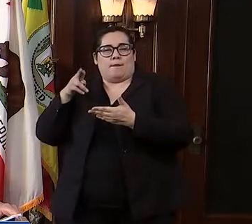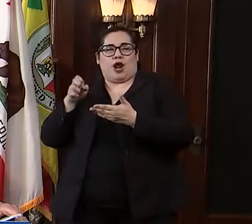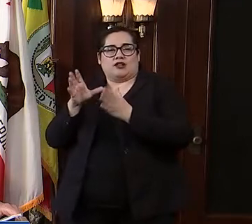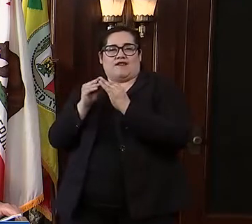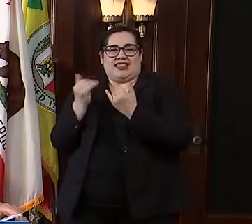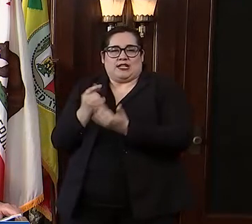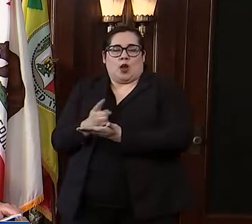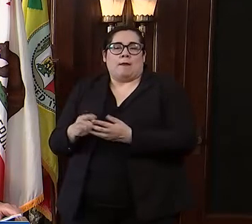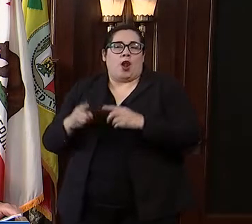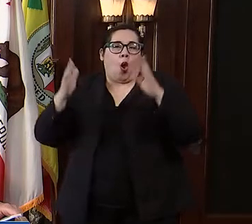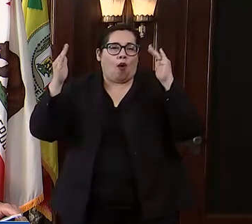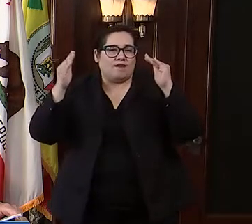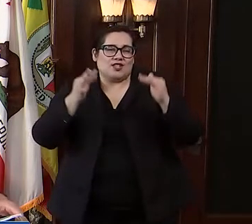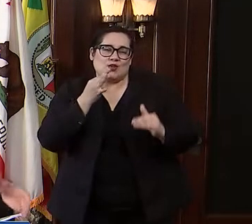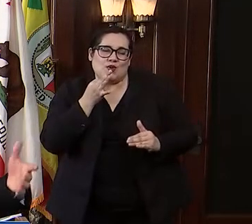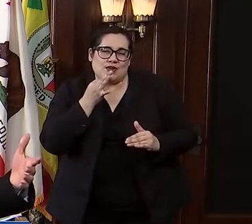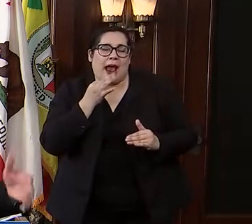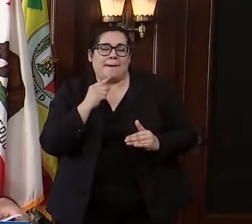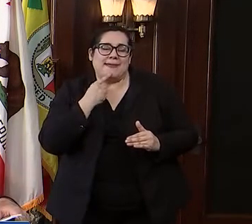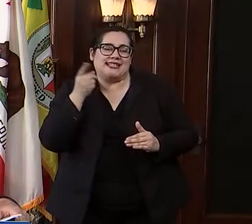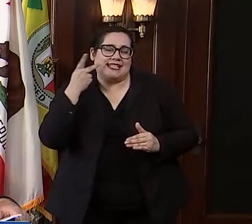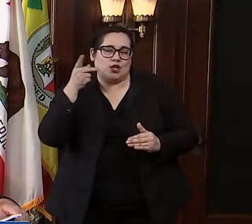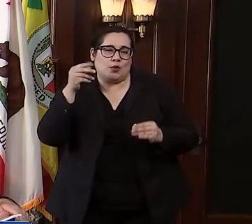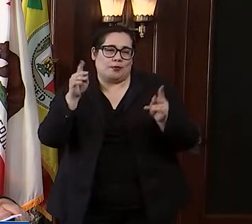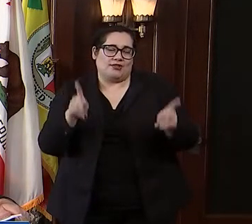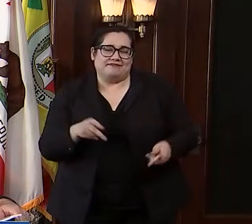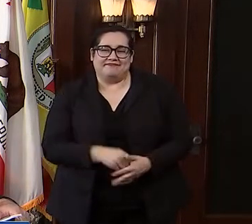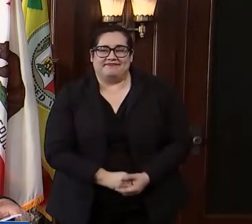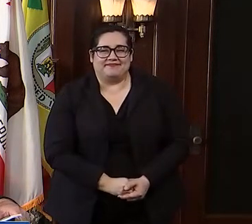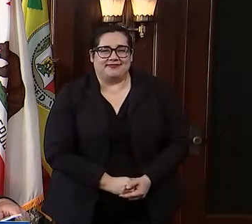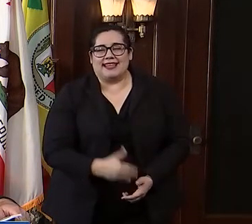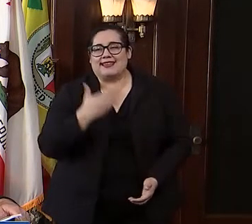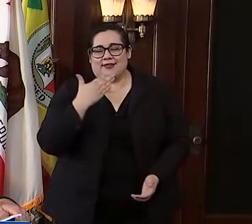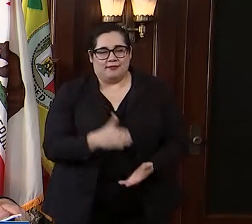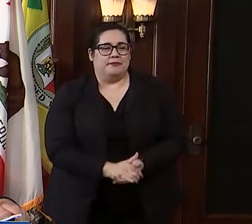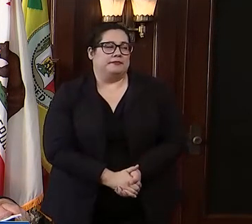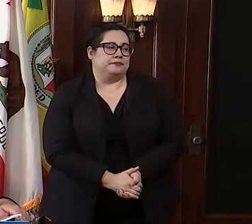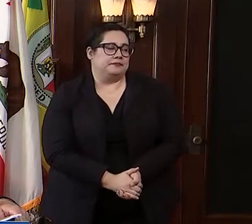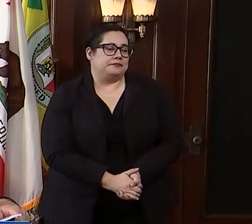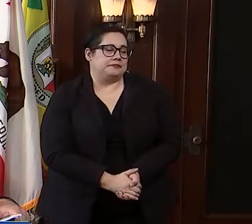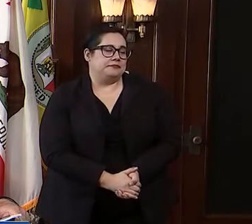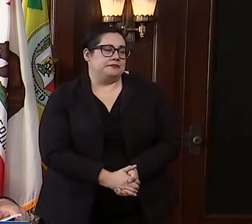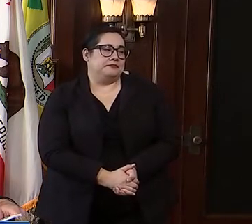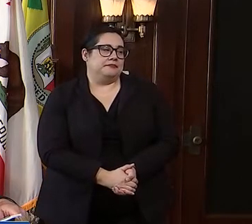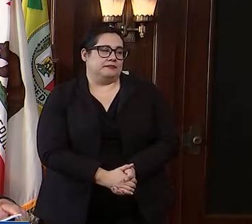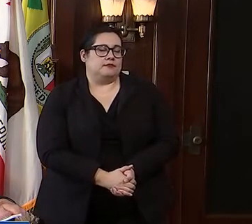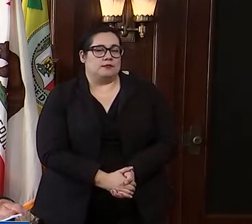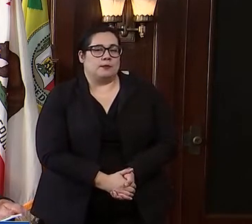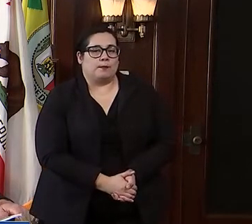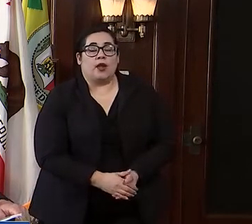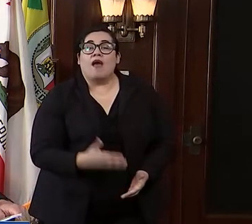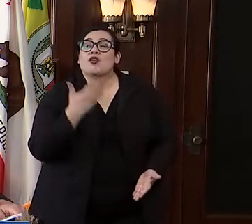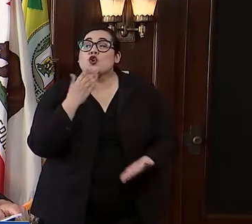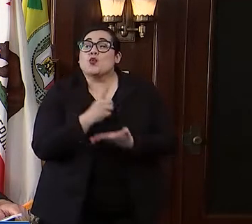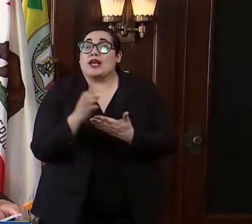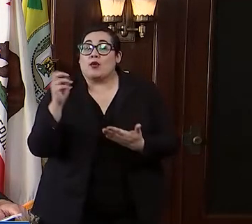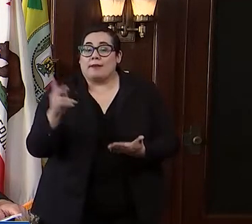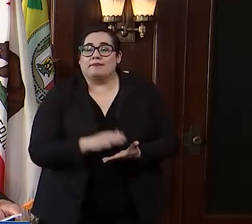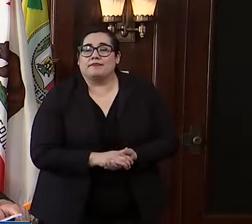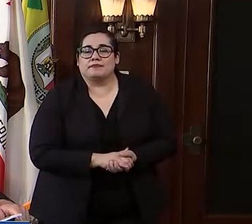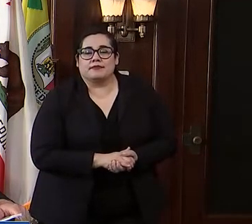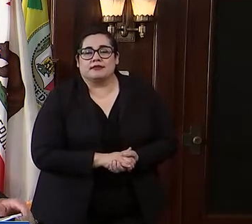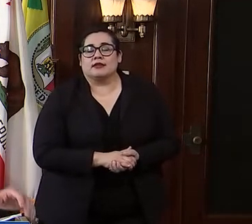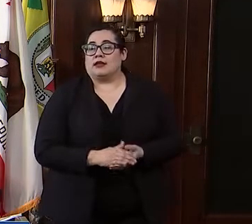but hopefully it'll be soon. I miss seeing you in person. Thank you. Have a good weekend as well. Next question.